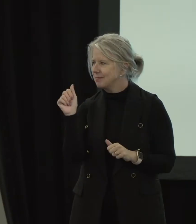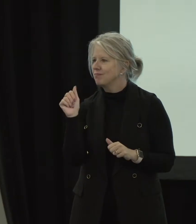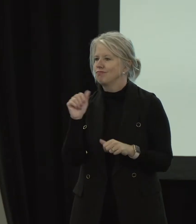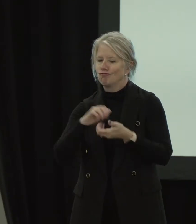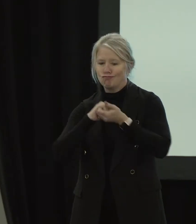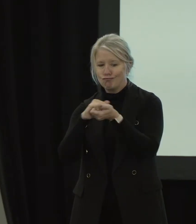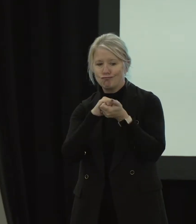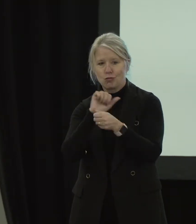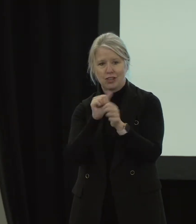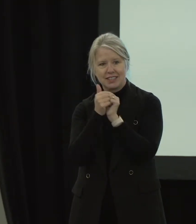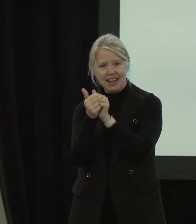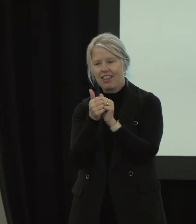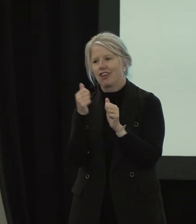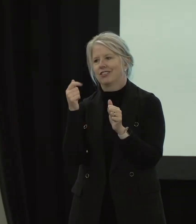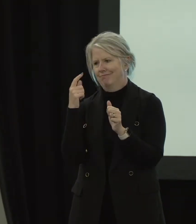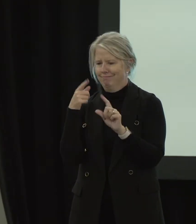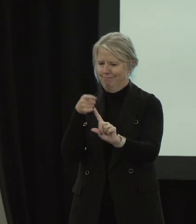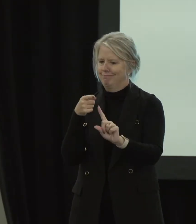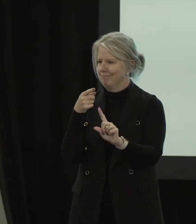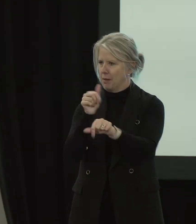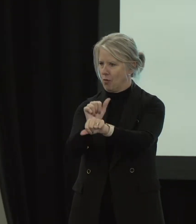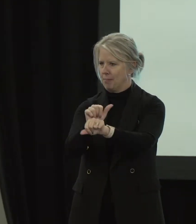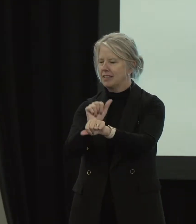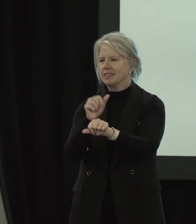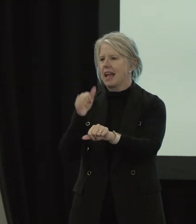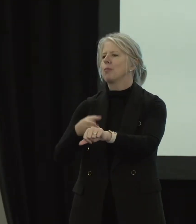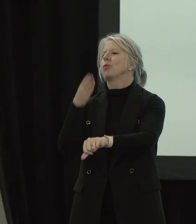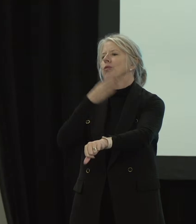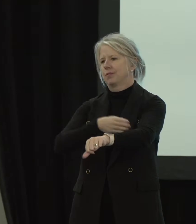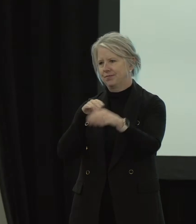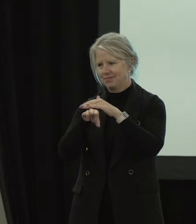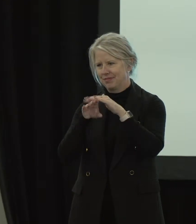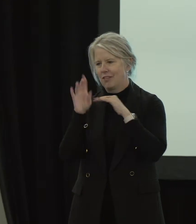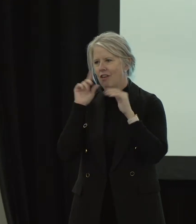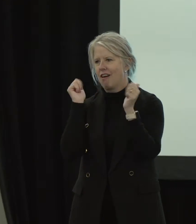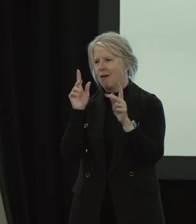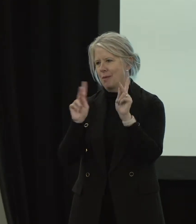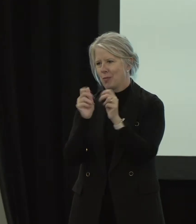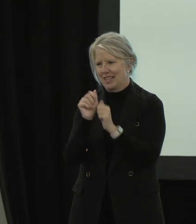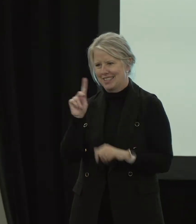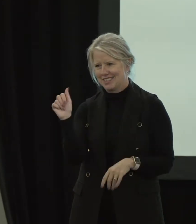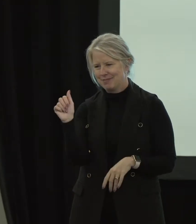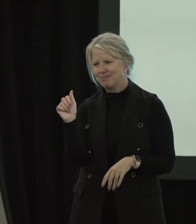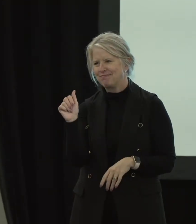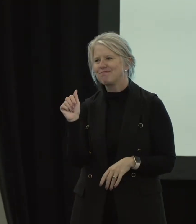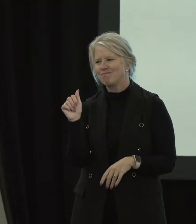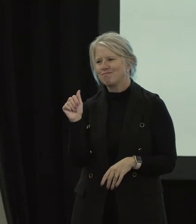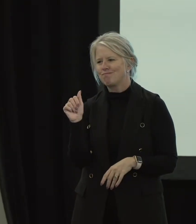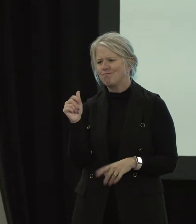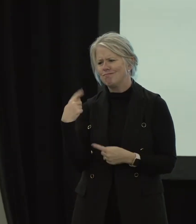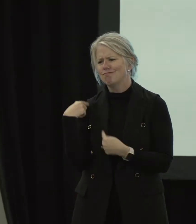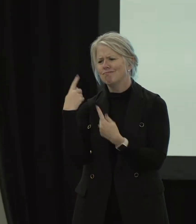working together on issues like employment, we can improve accessibility for people with disabilities who have for